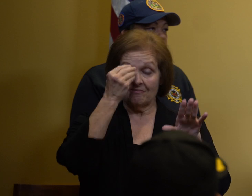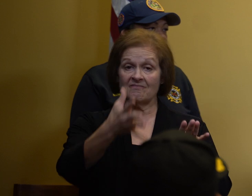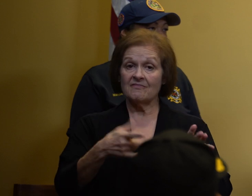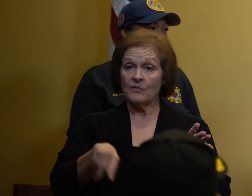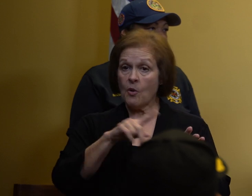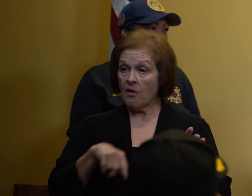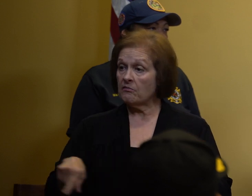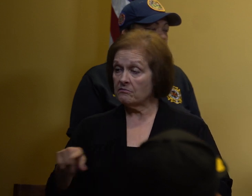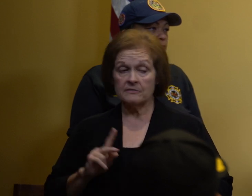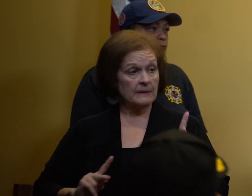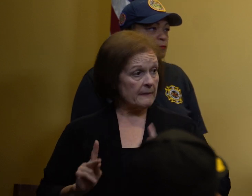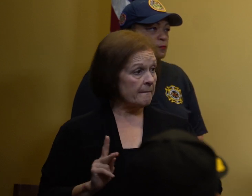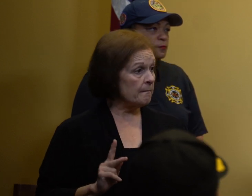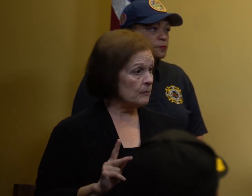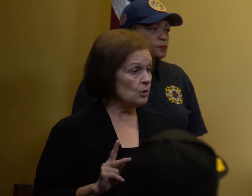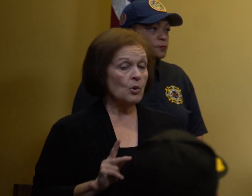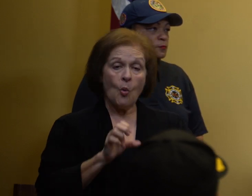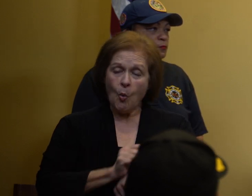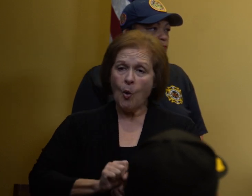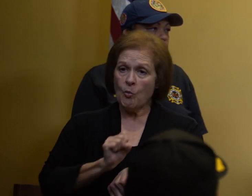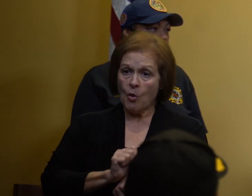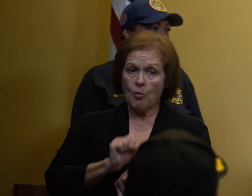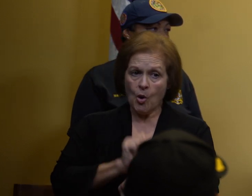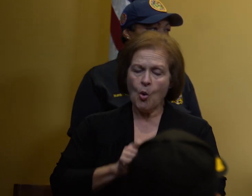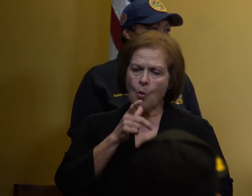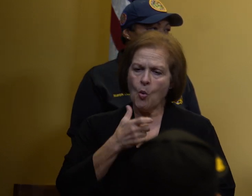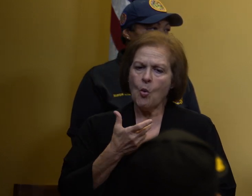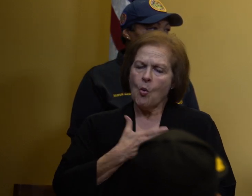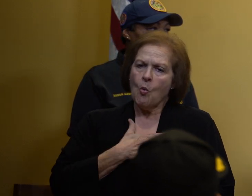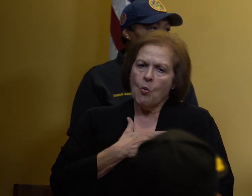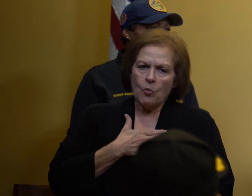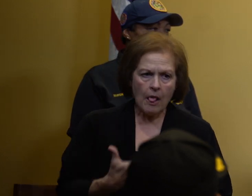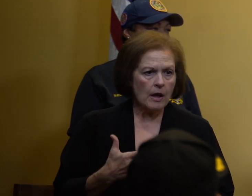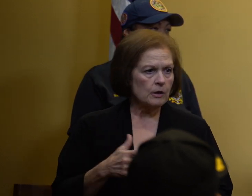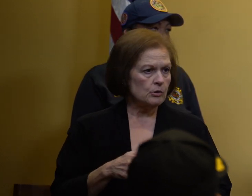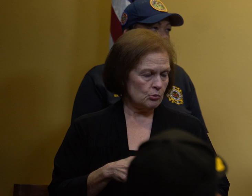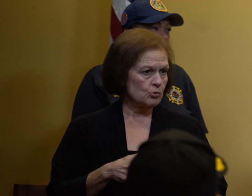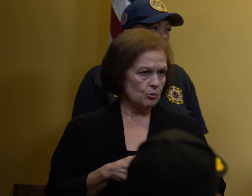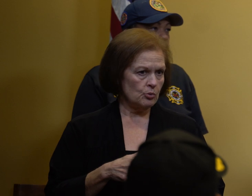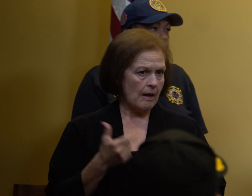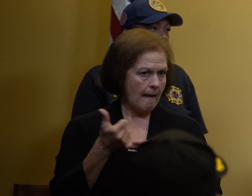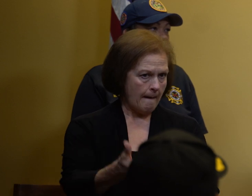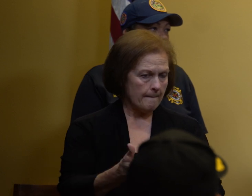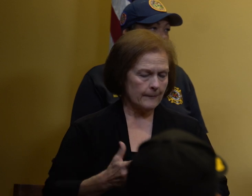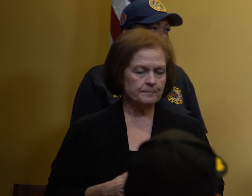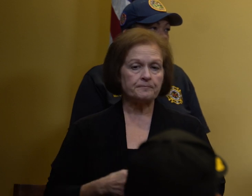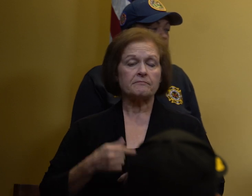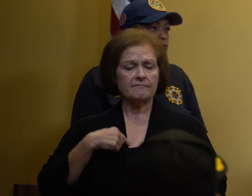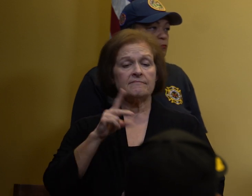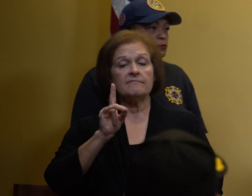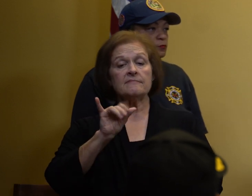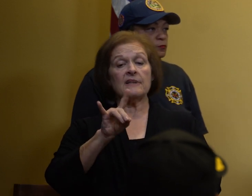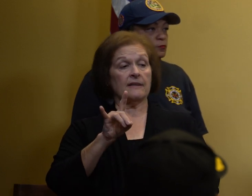variety of individuals, a variety of workers who are willing to provide services to you, and they're doing so. I did drive the district